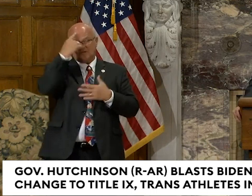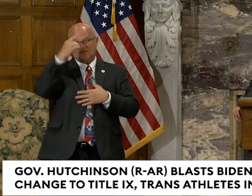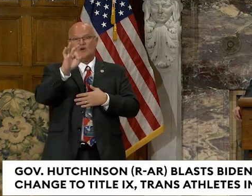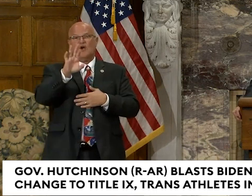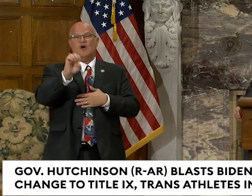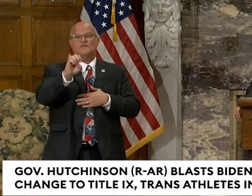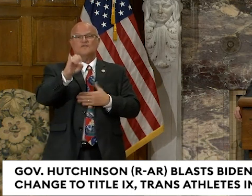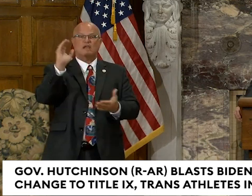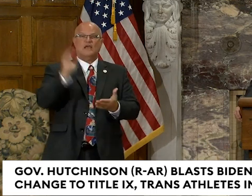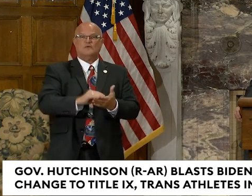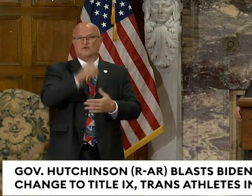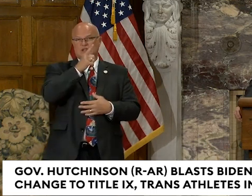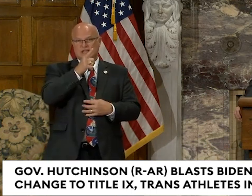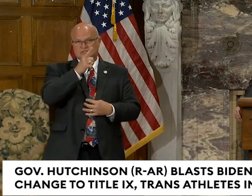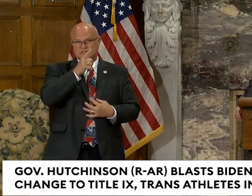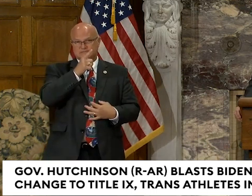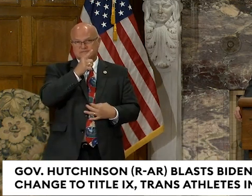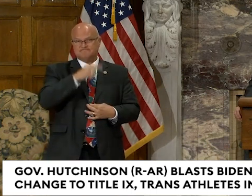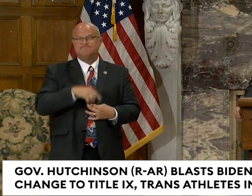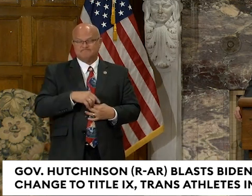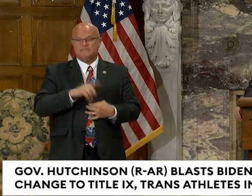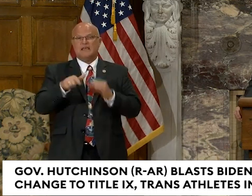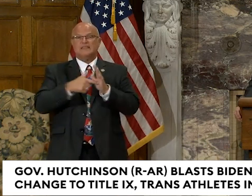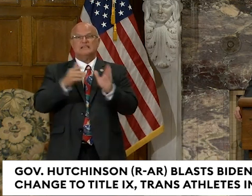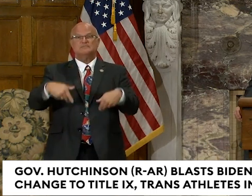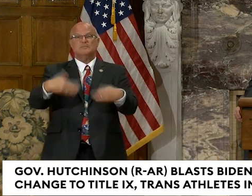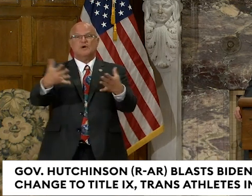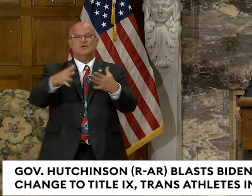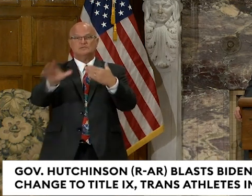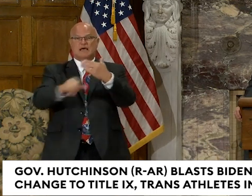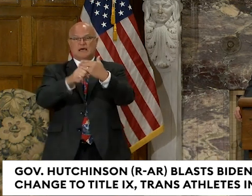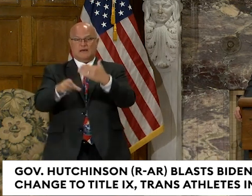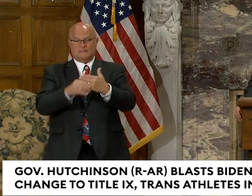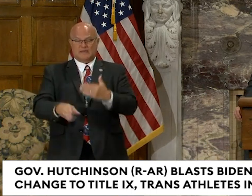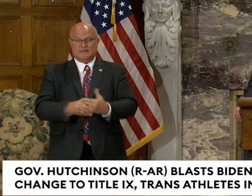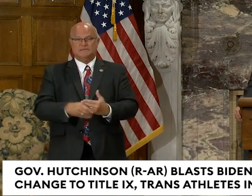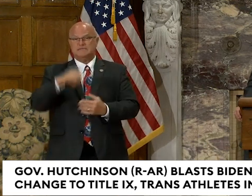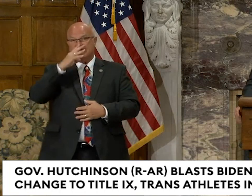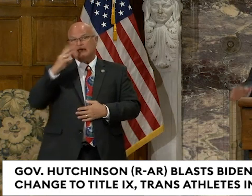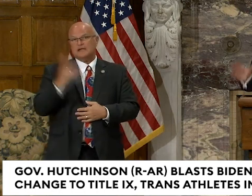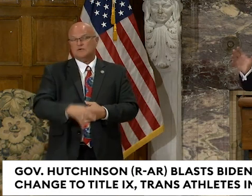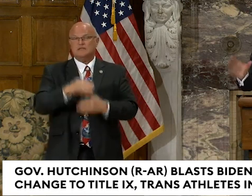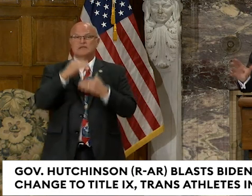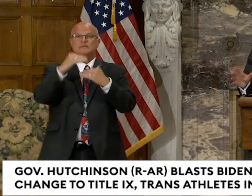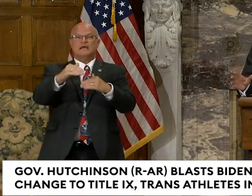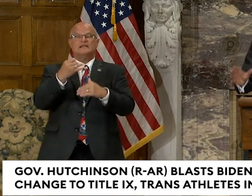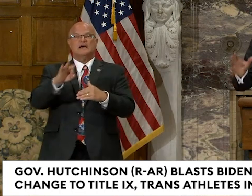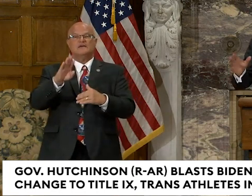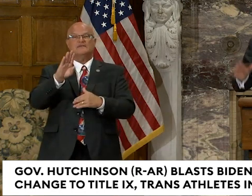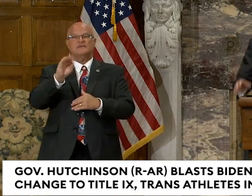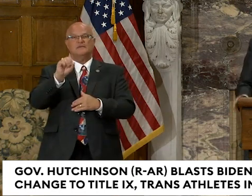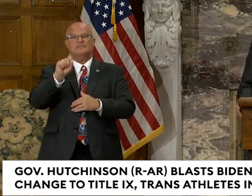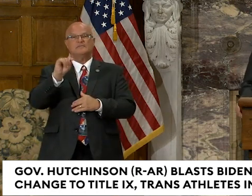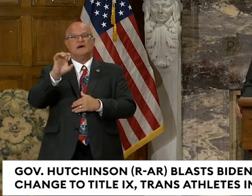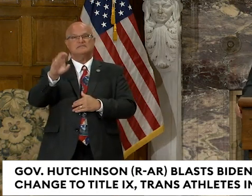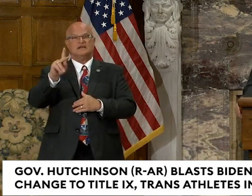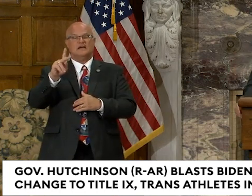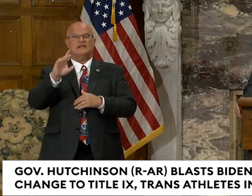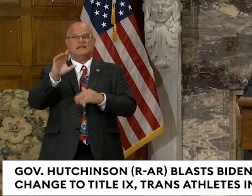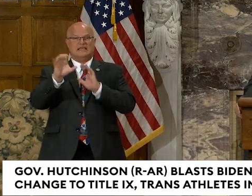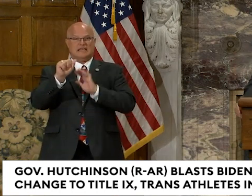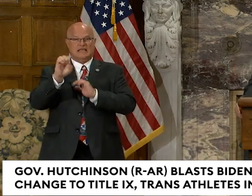free and reduced lunches. These proposed amendments ignores the limitations of the Bostock case of